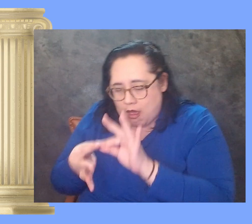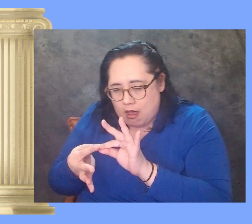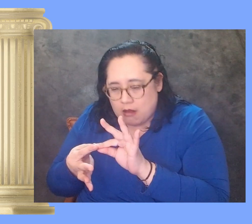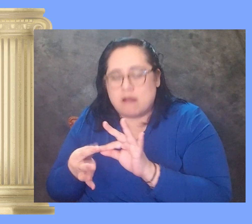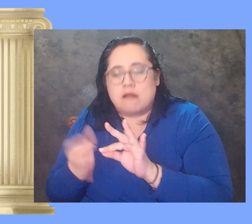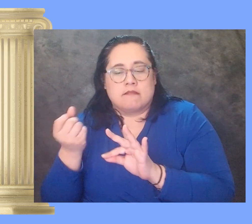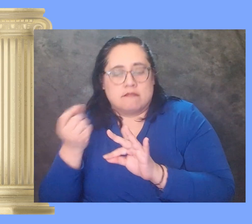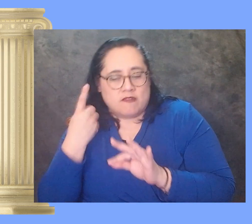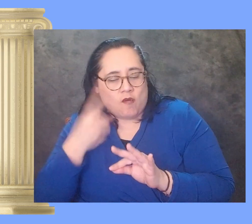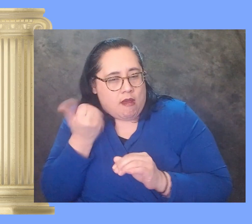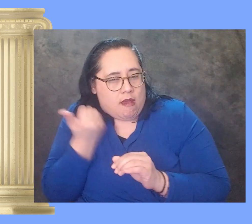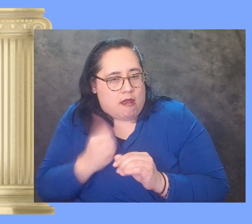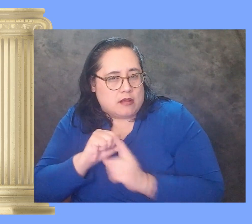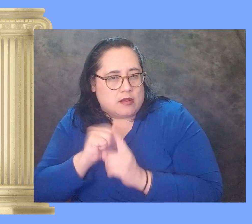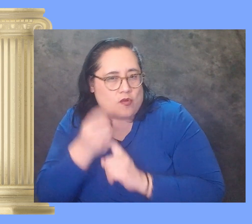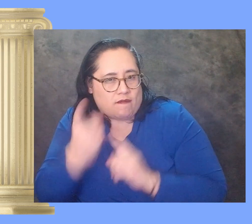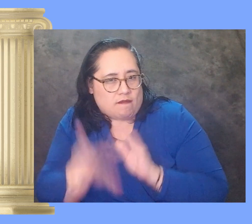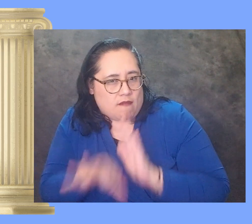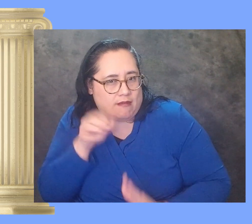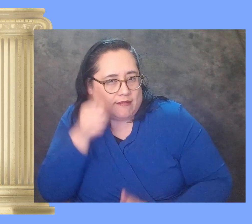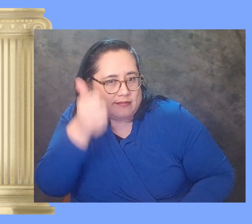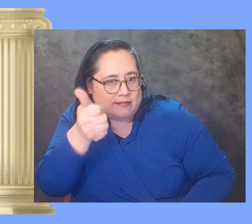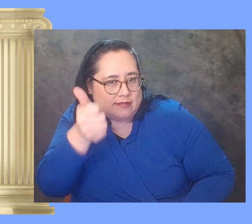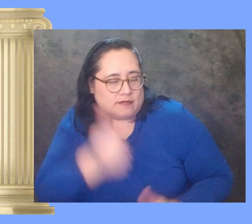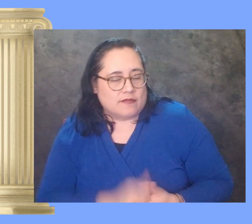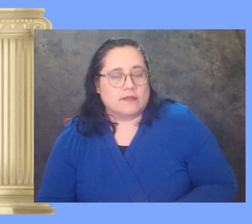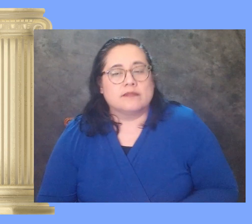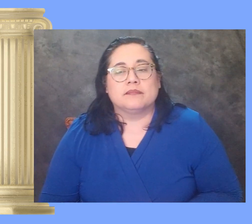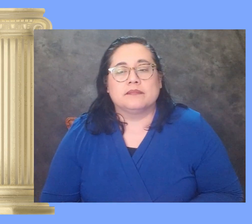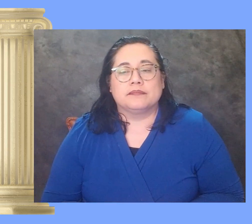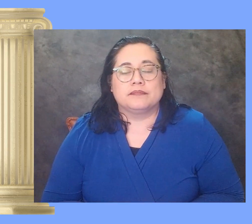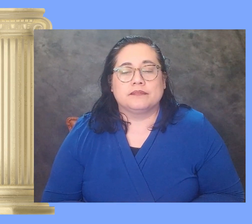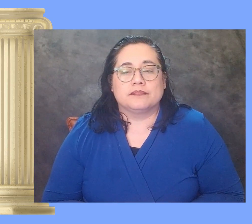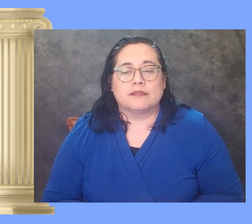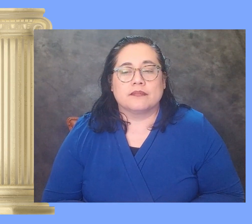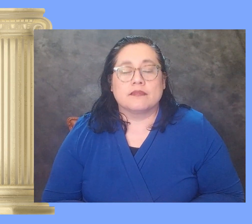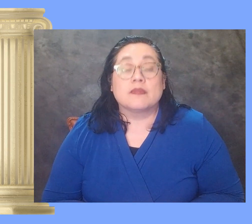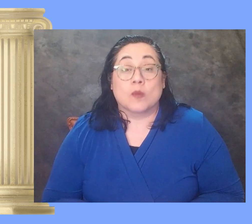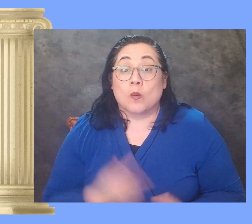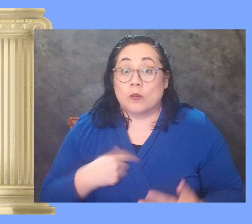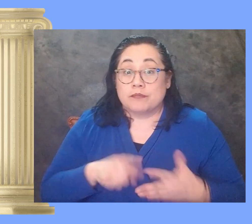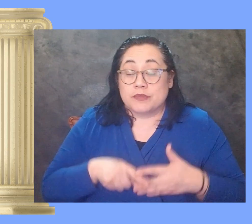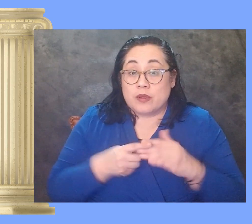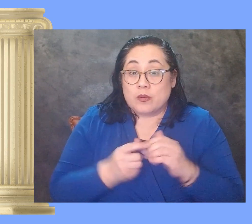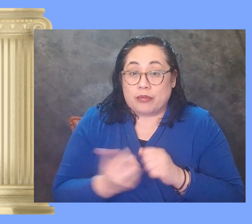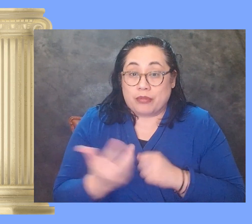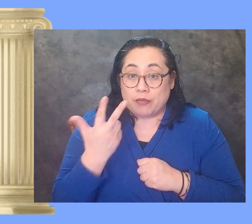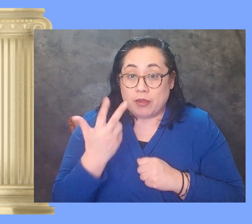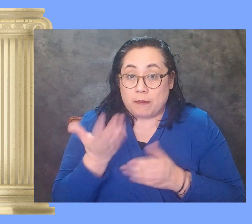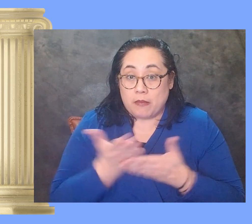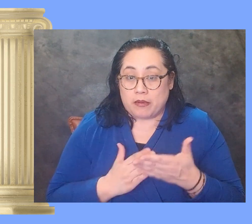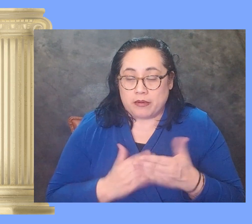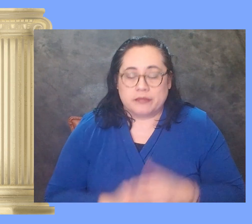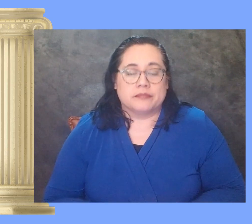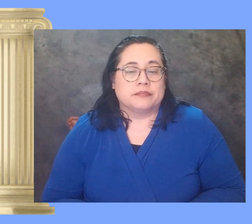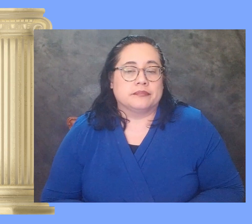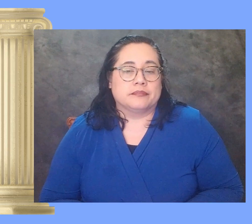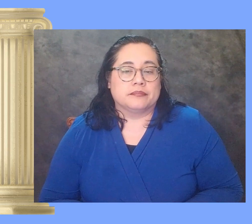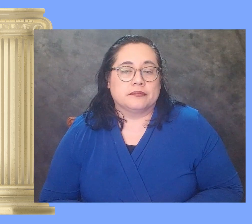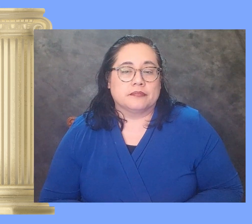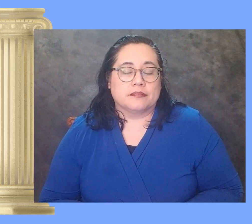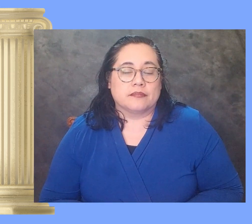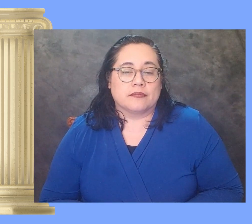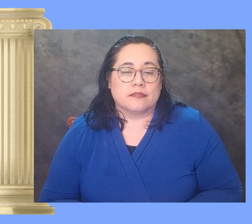helps you to interpret it for any given situation you might find yourself in. We're going to start with 3